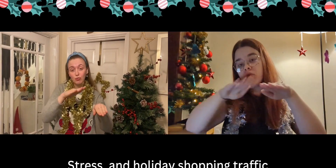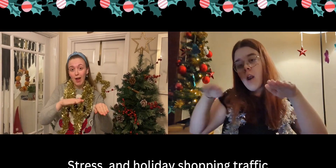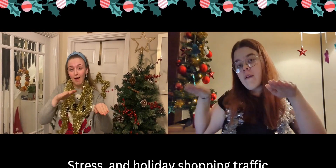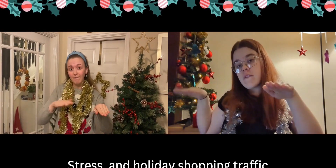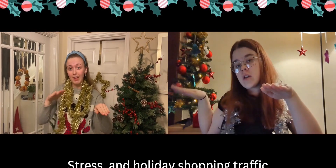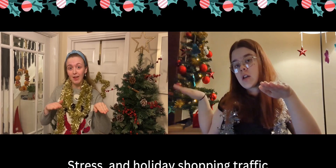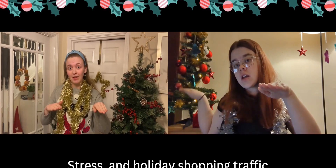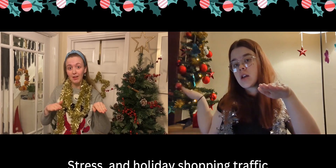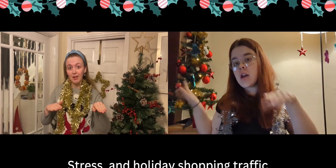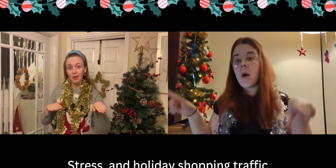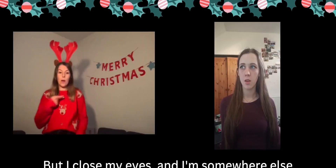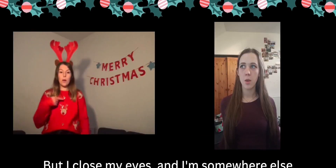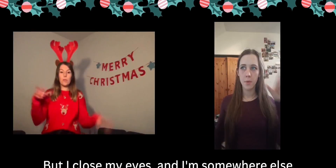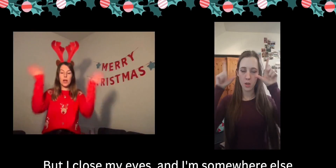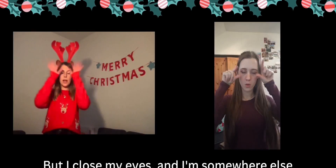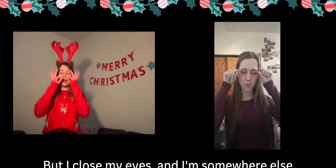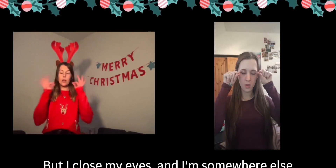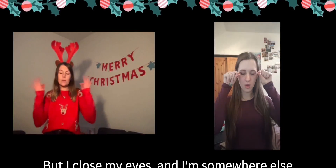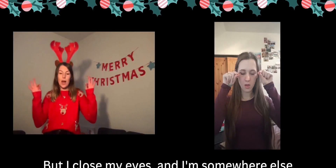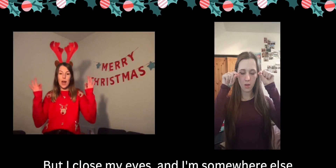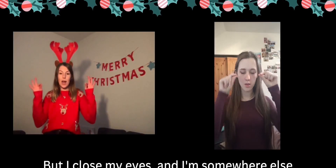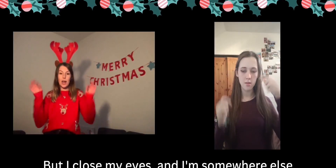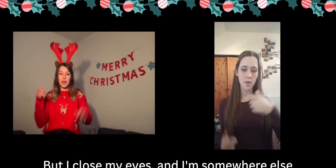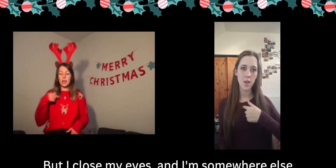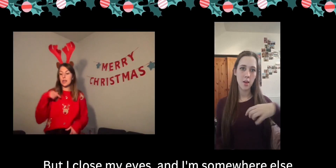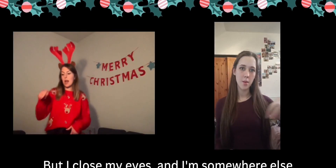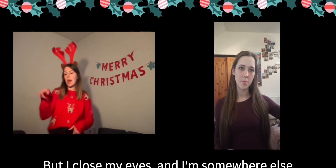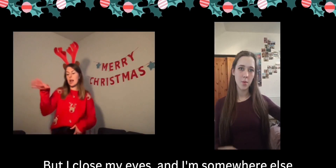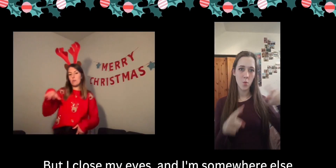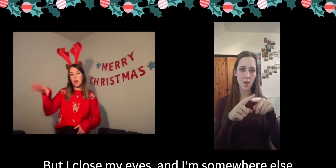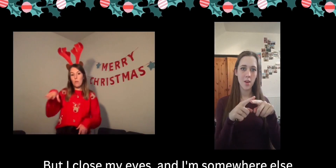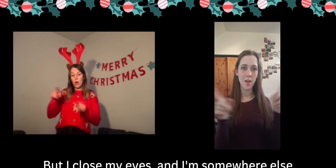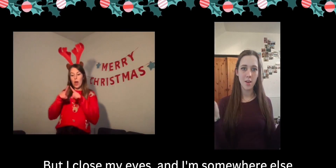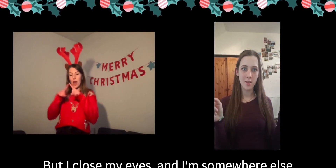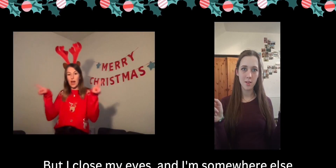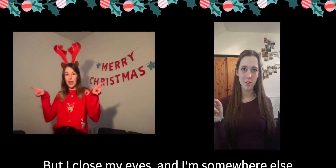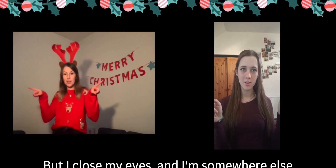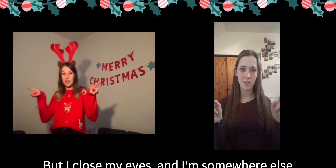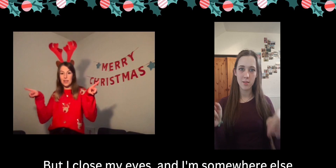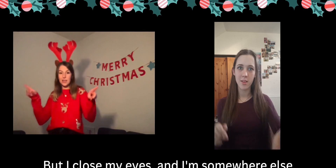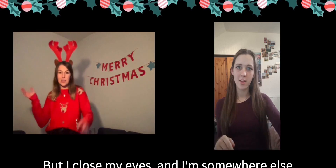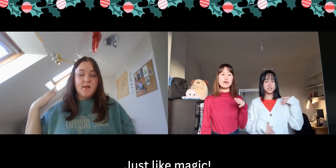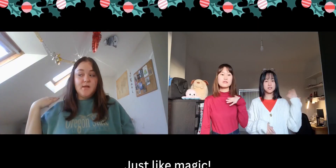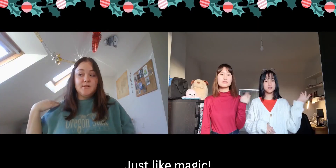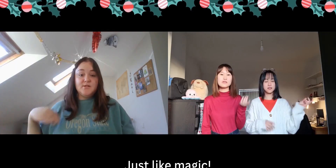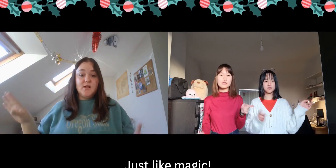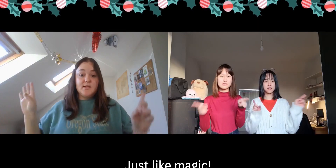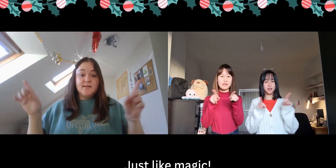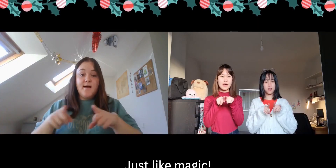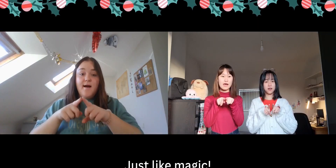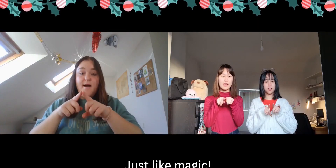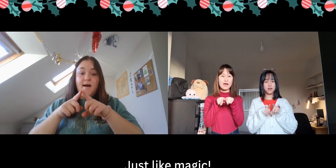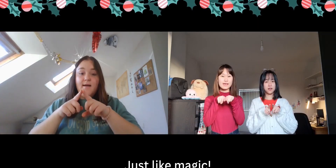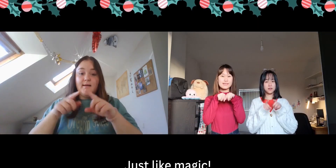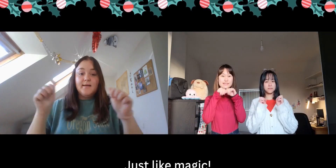shopping traffic. But I close my eyes and I'm somewhere else,